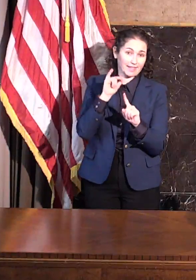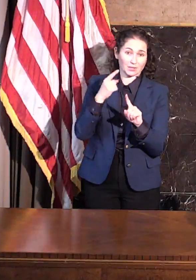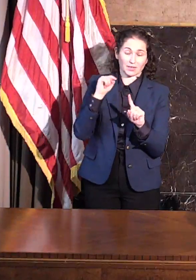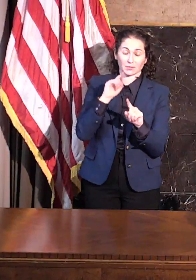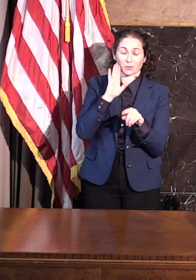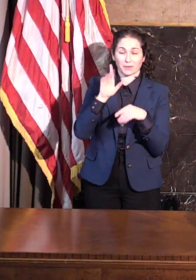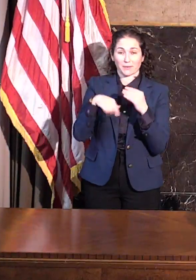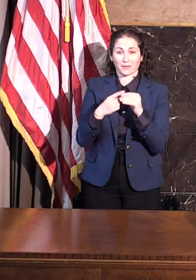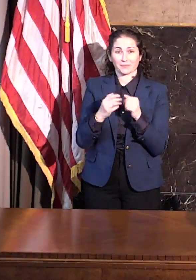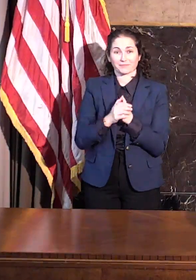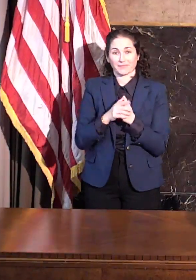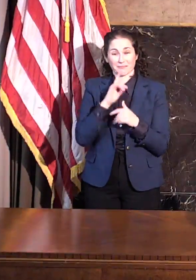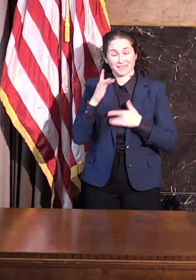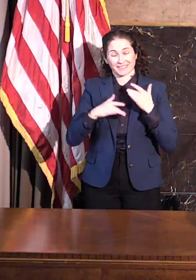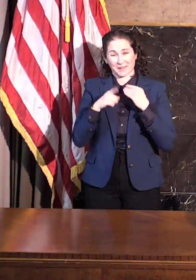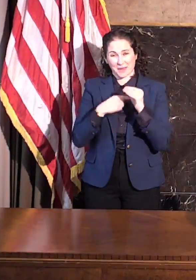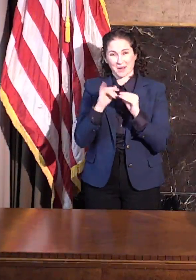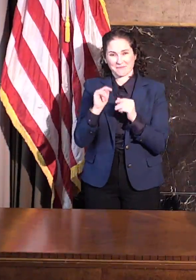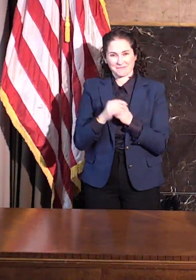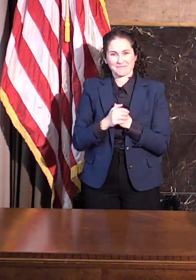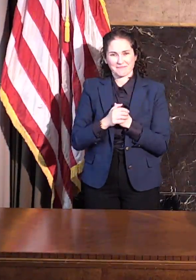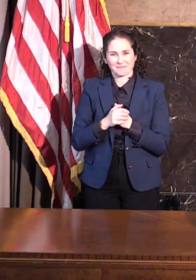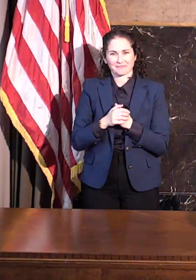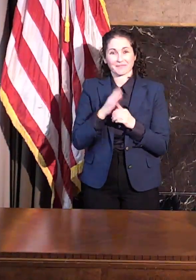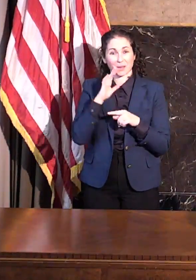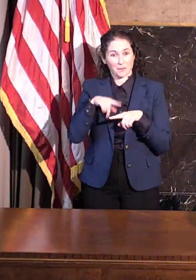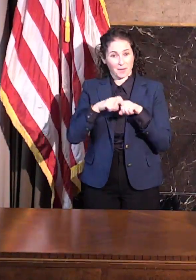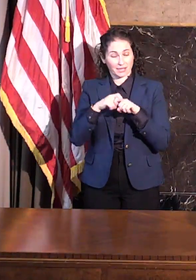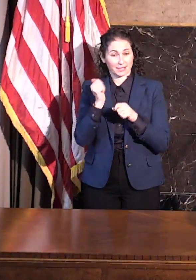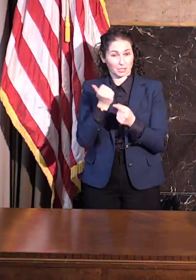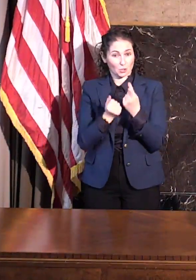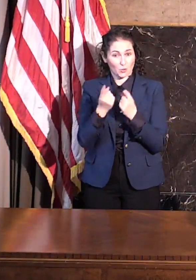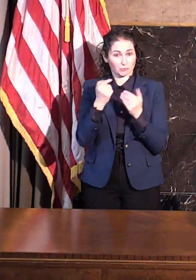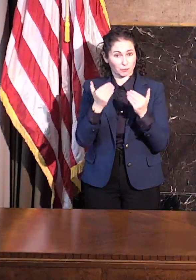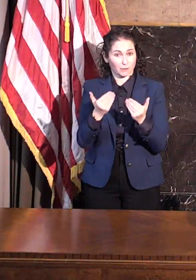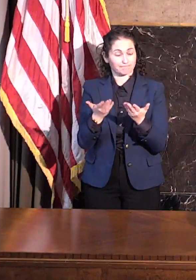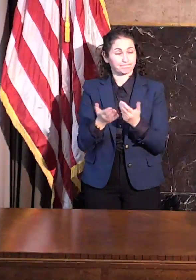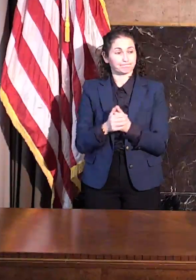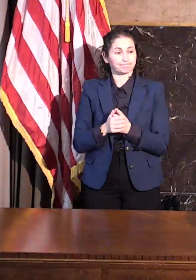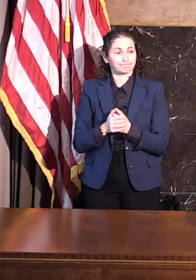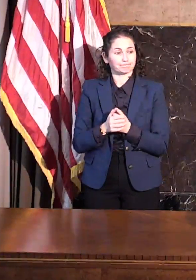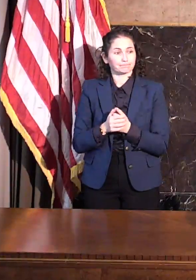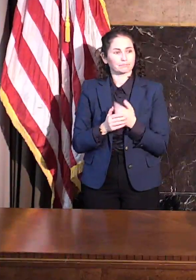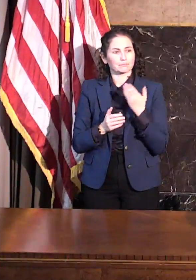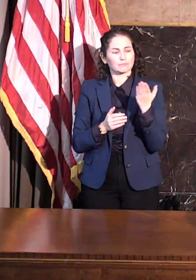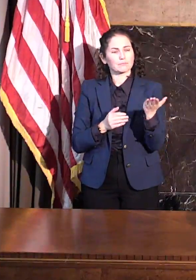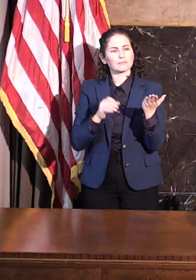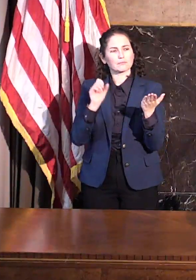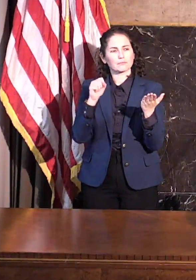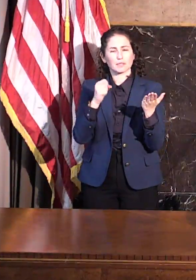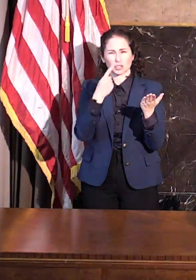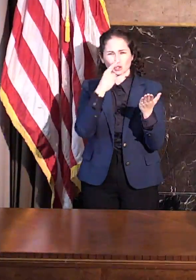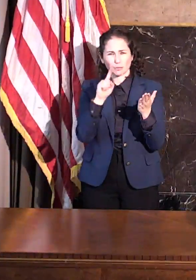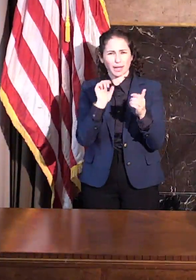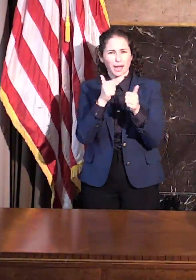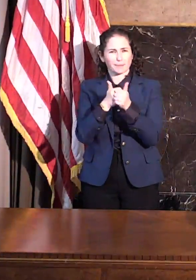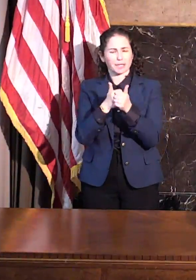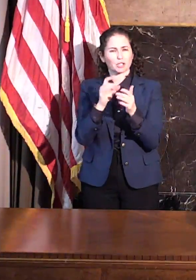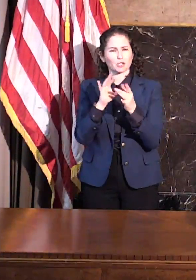being Texas, Oklahoma, and Florida. As the governor mentioned, there's at least 14 states now that are